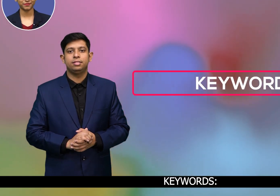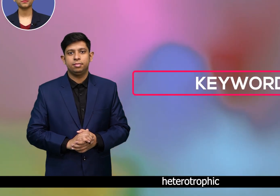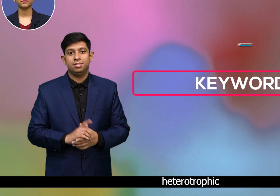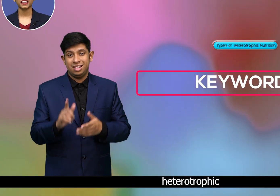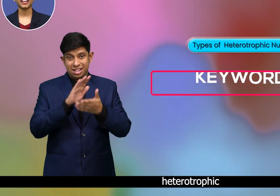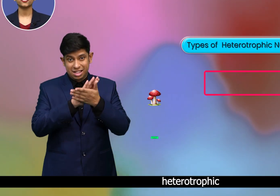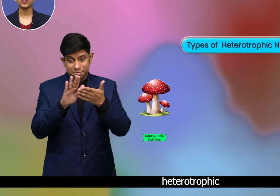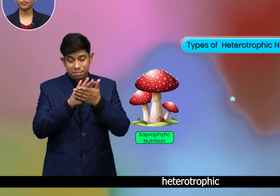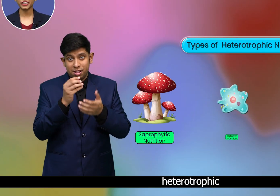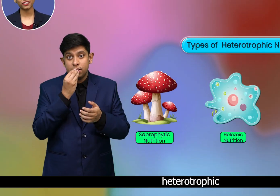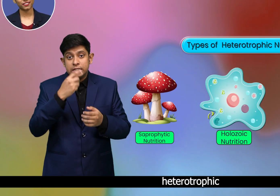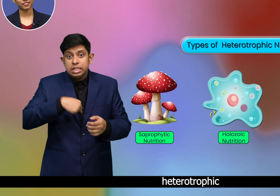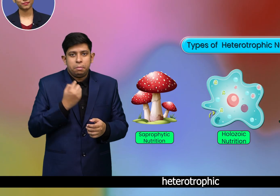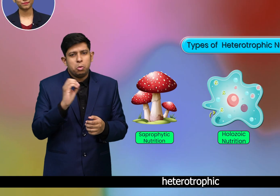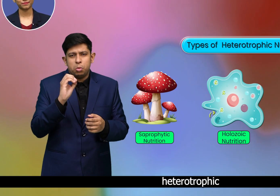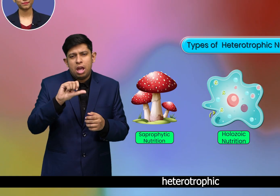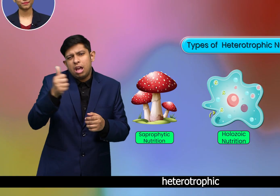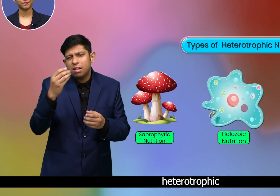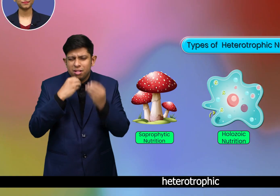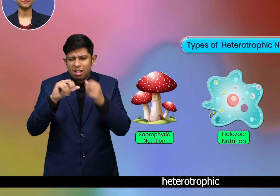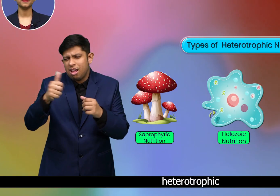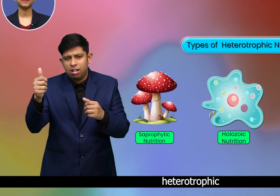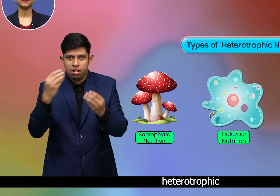Keywords: heterotrophic,